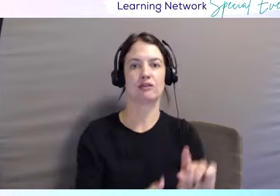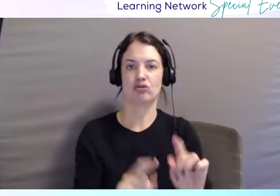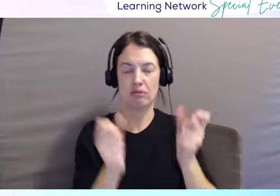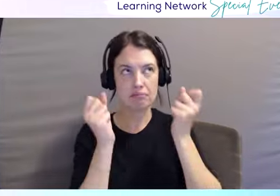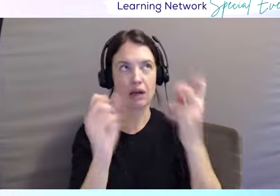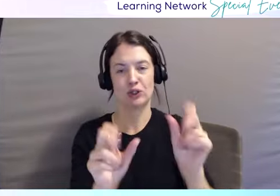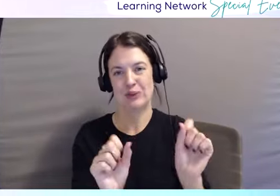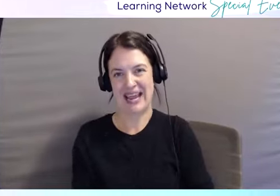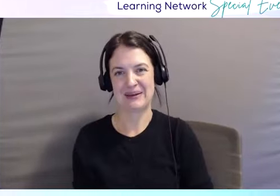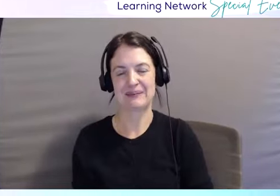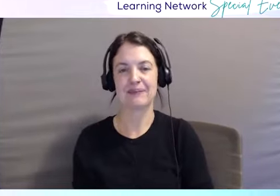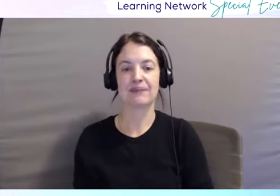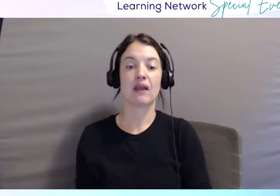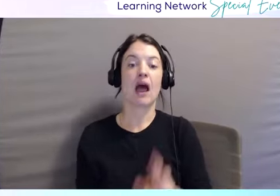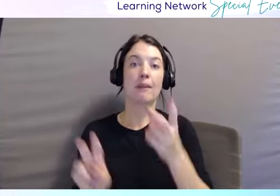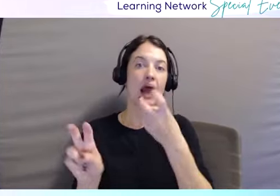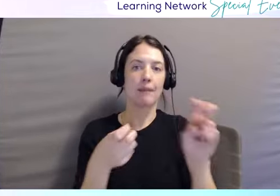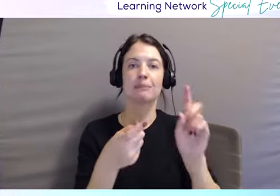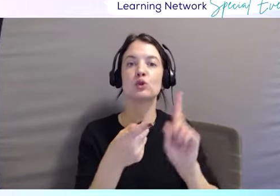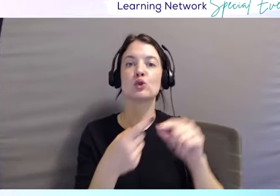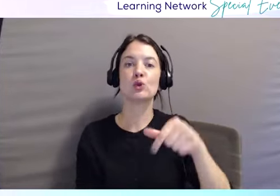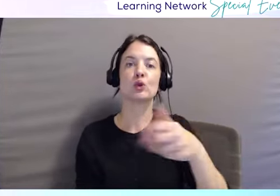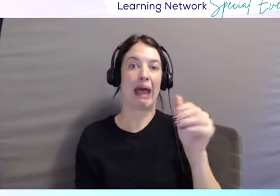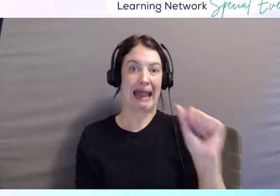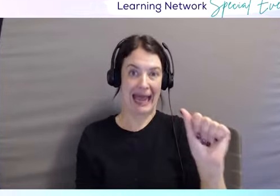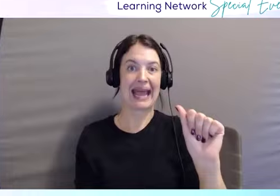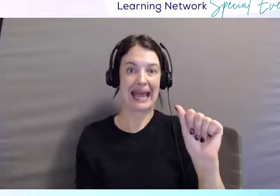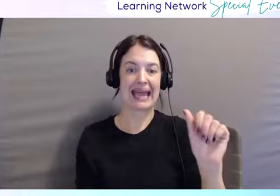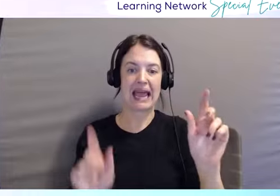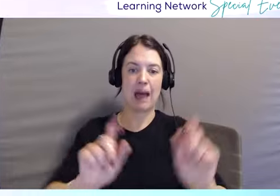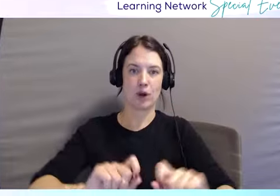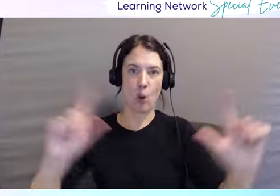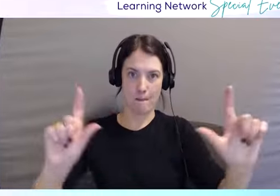us into Q&A mode here, and I'm just going to open up some of the questions. So